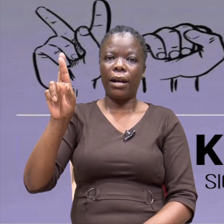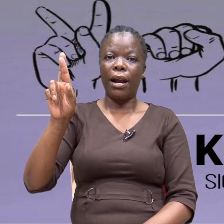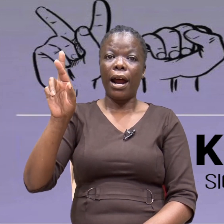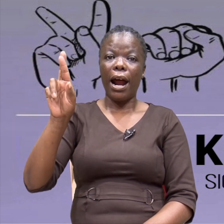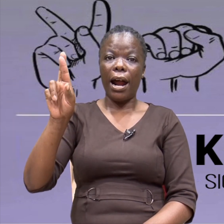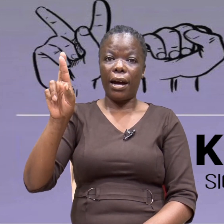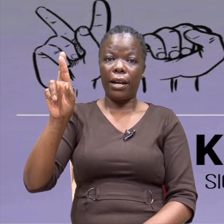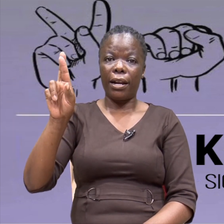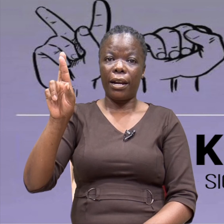R.